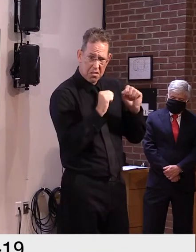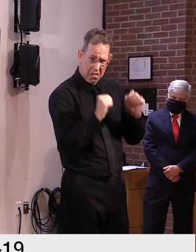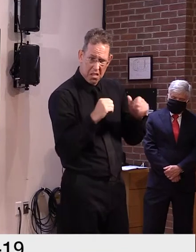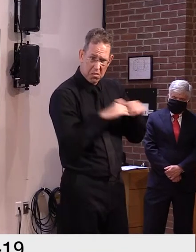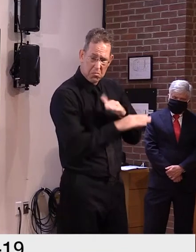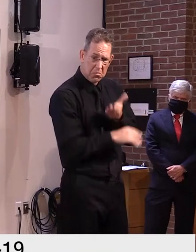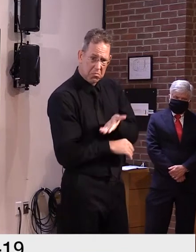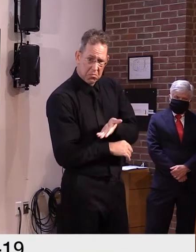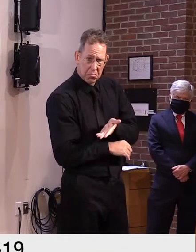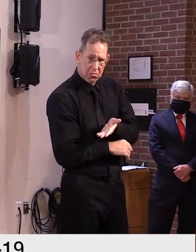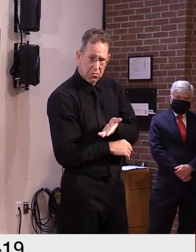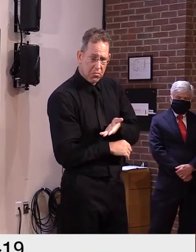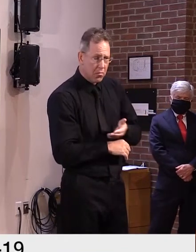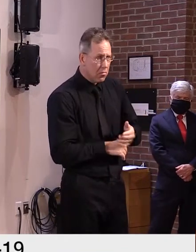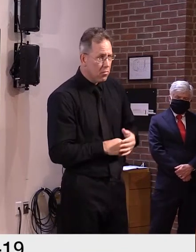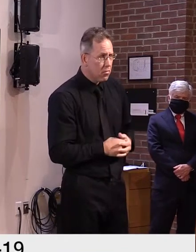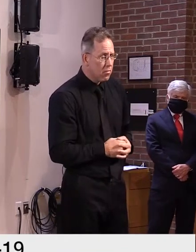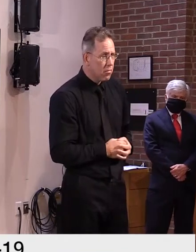Right.